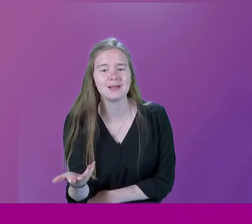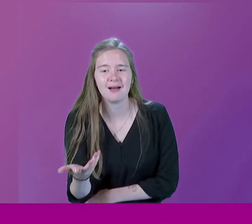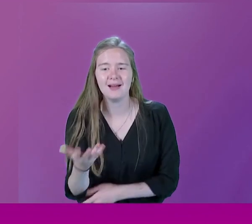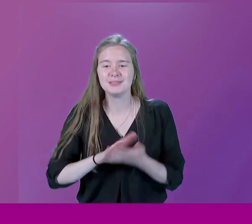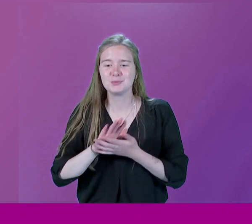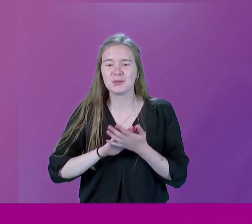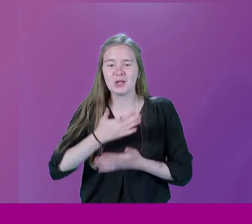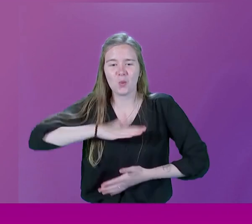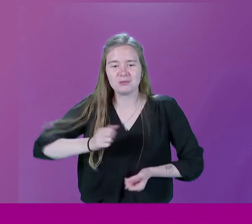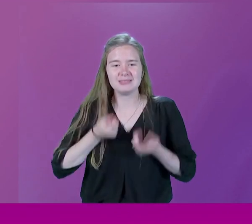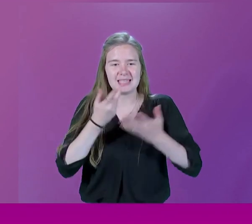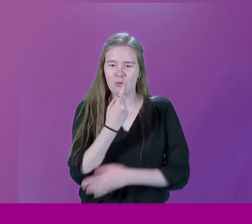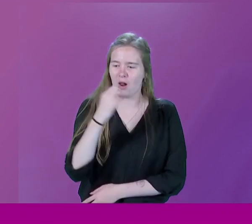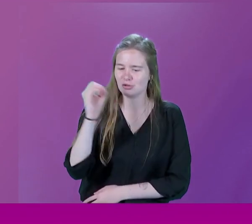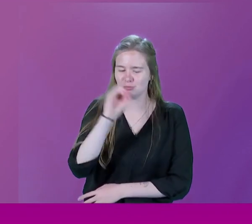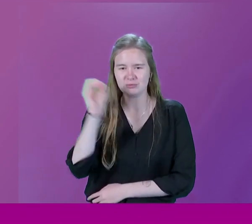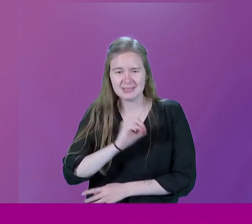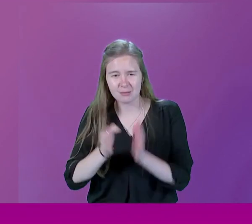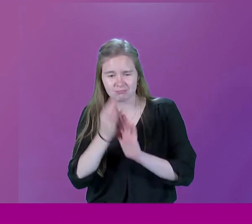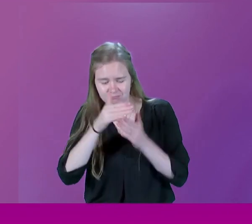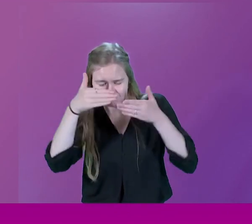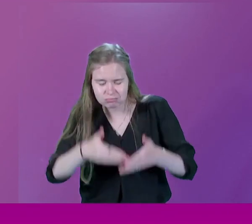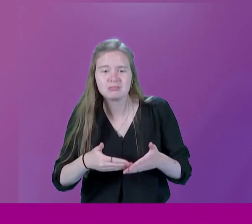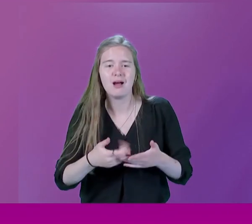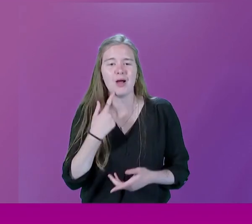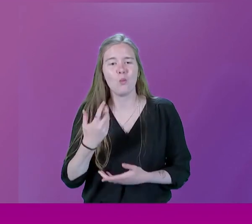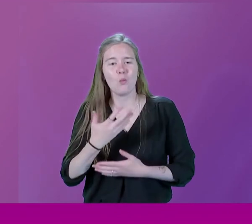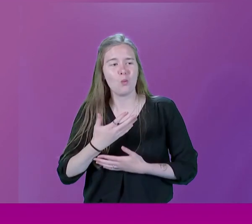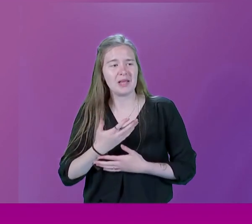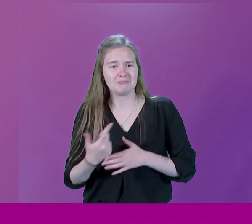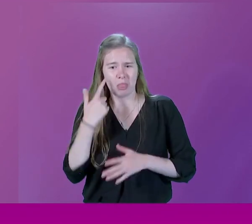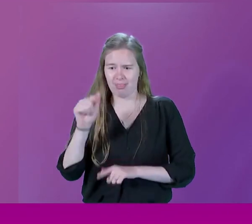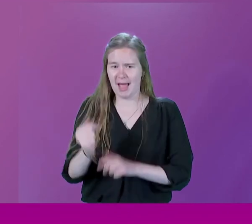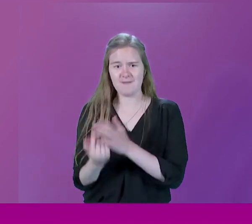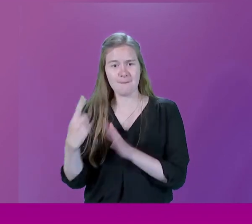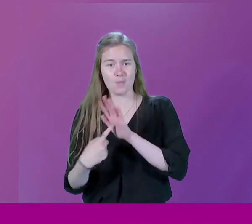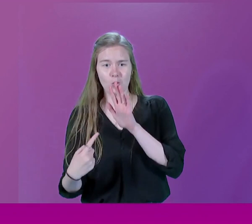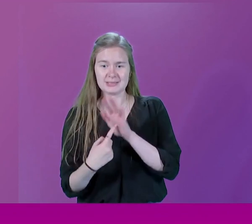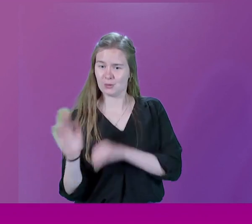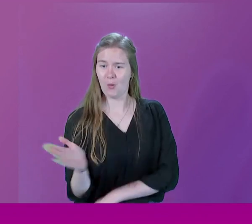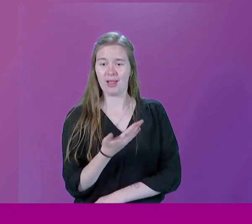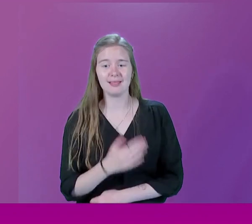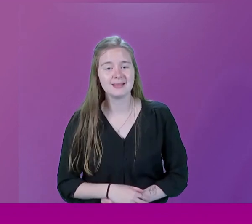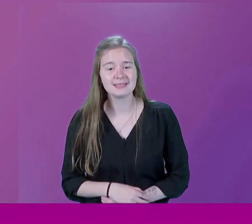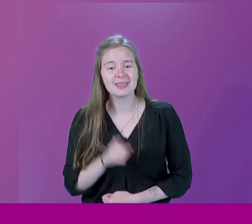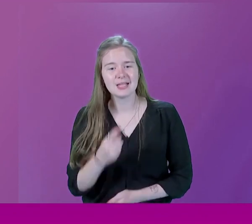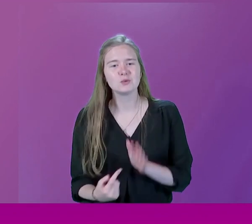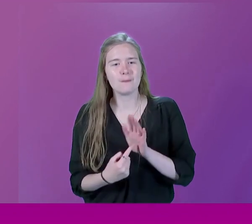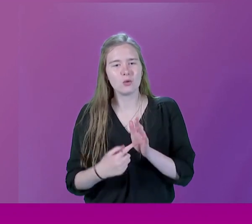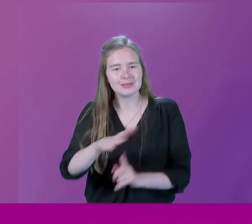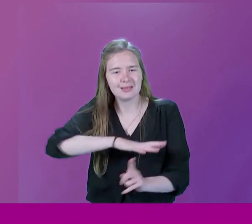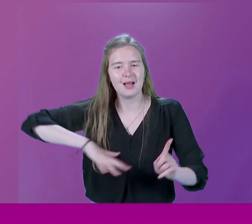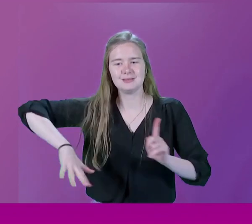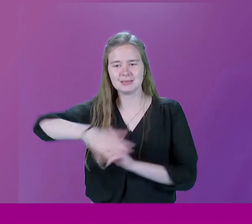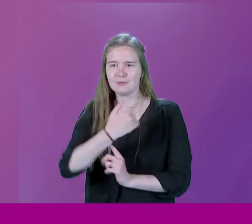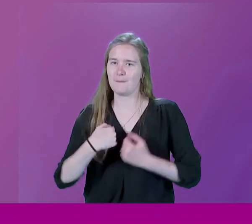We were giving 100% and we cared about that occasion. So this was a really important